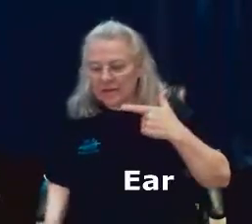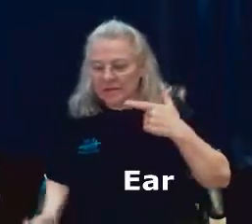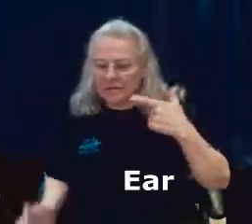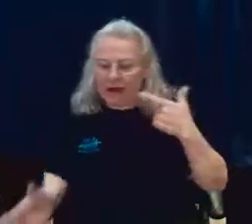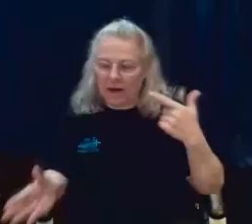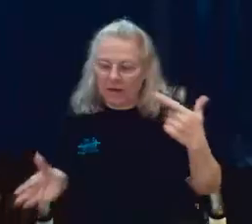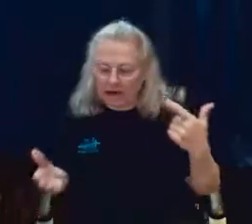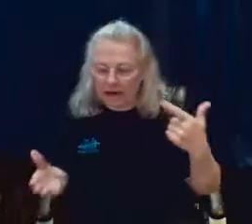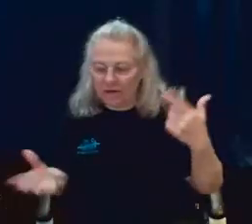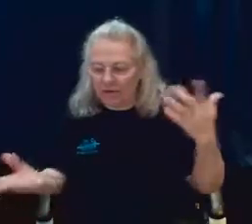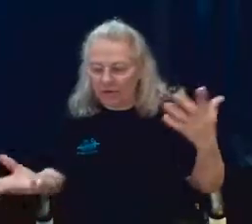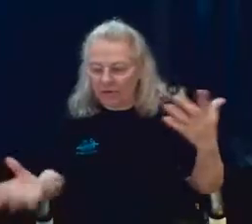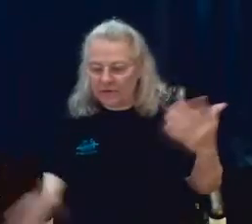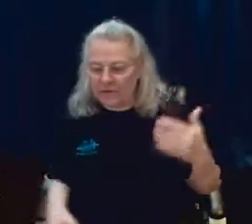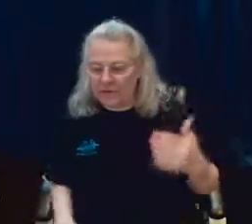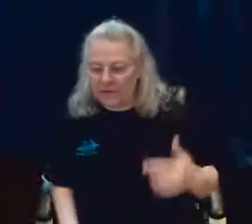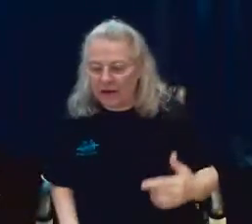listen, hear all the same thing.